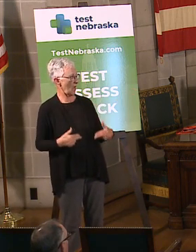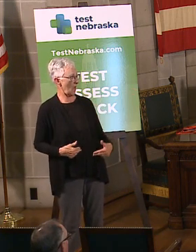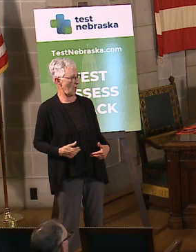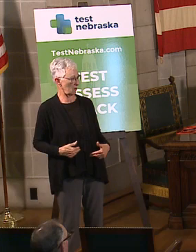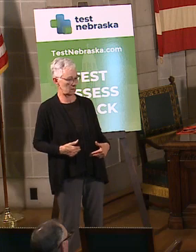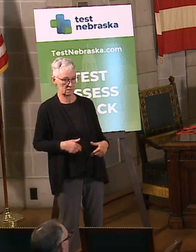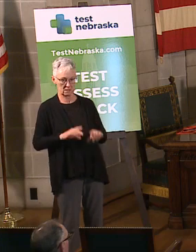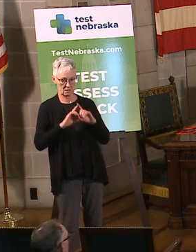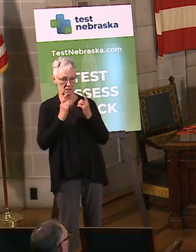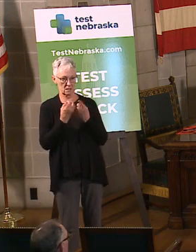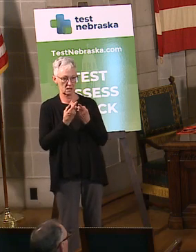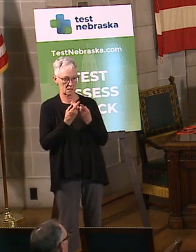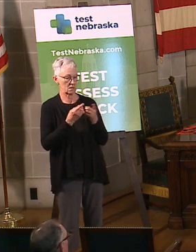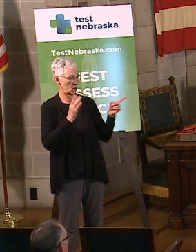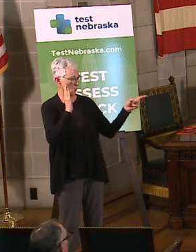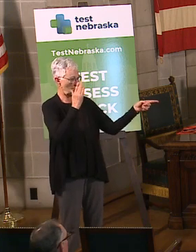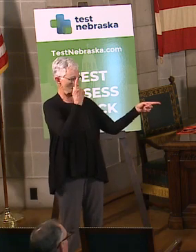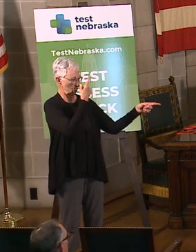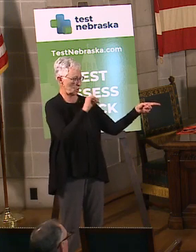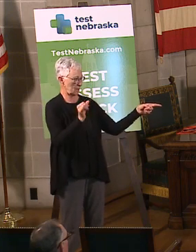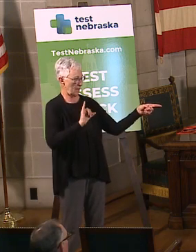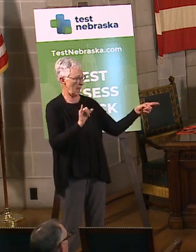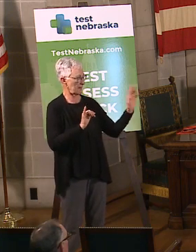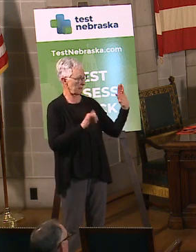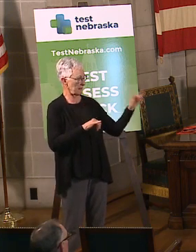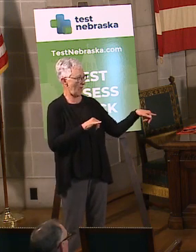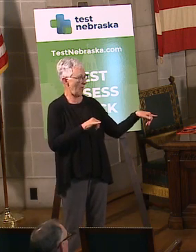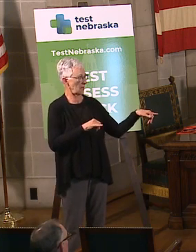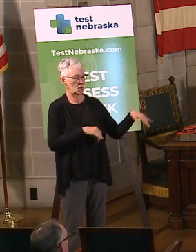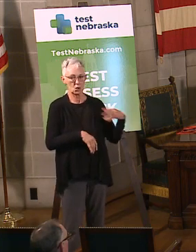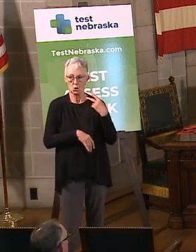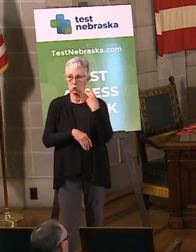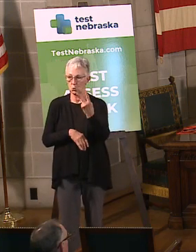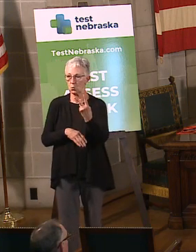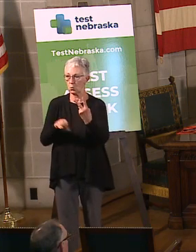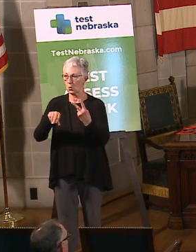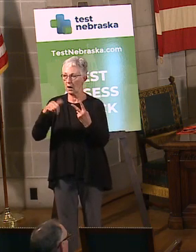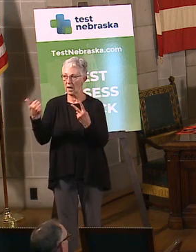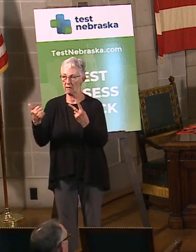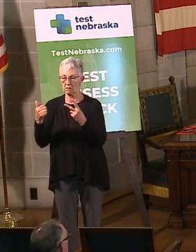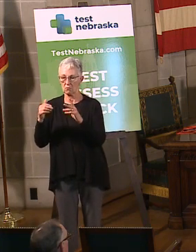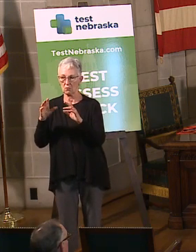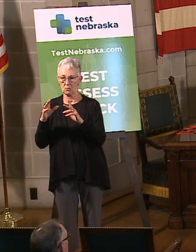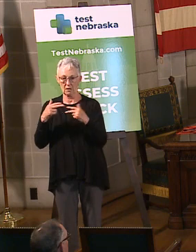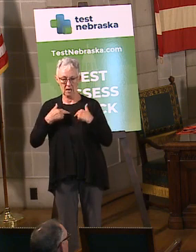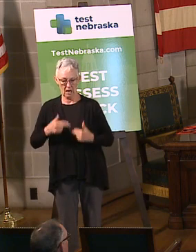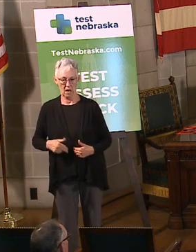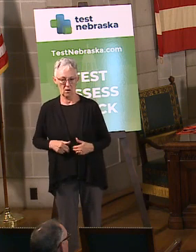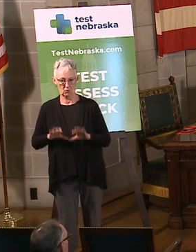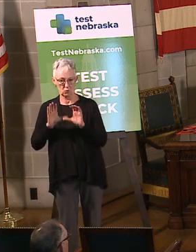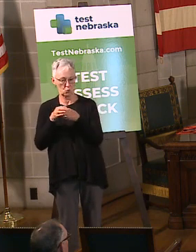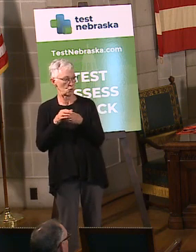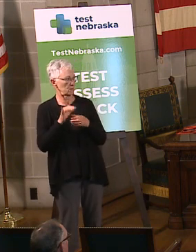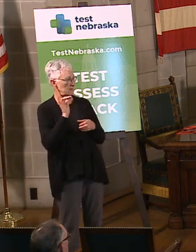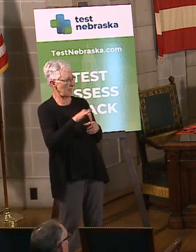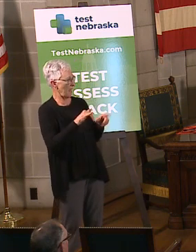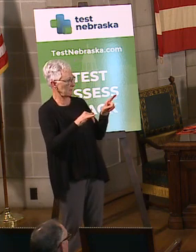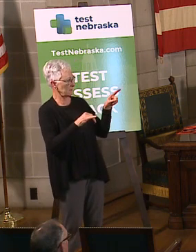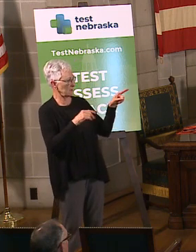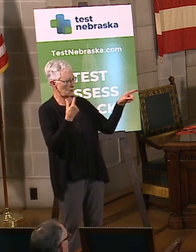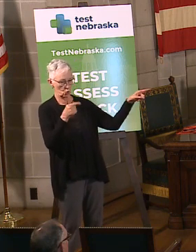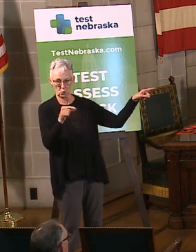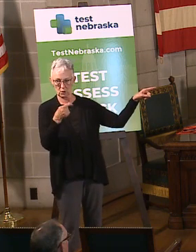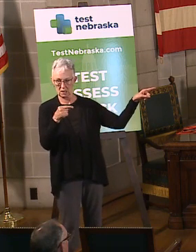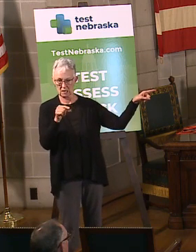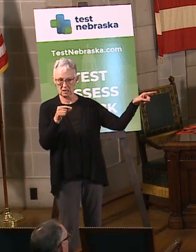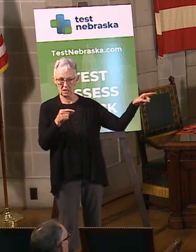look like what I just talked about. The 2 that I didn't mention will be under that, so this is kind of our phase 2 step. The 2